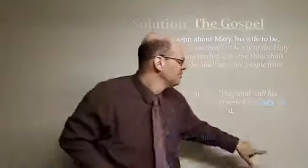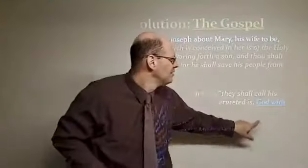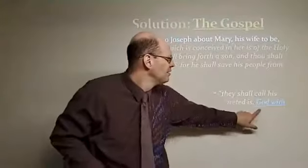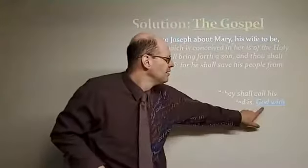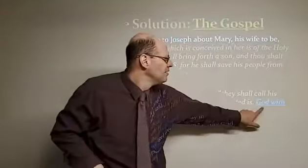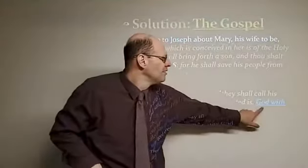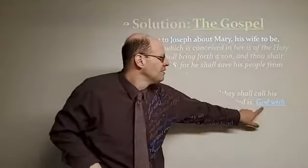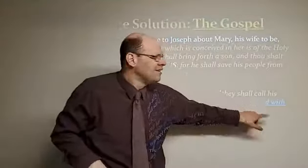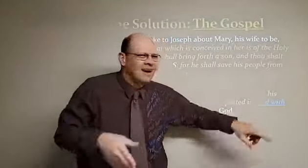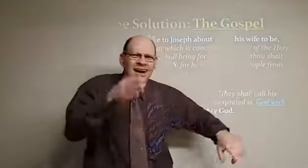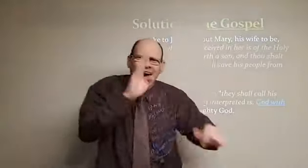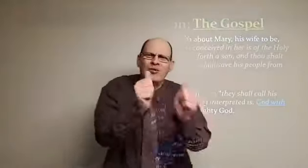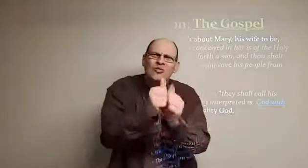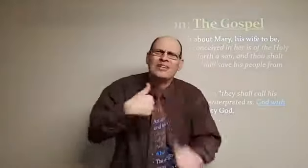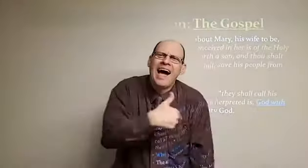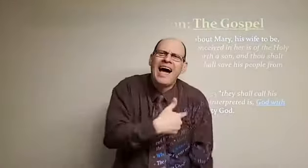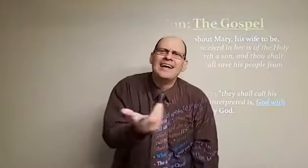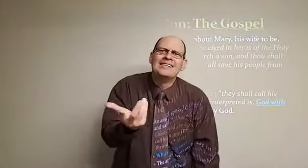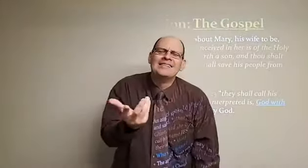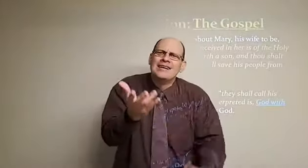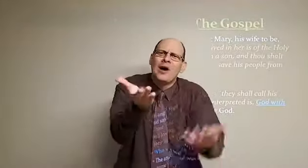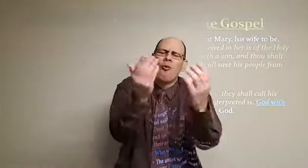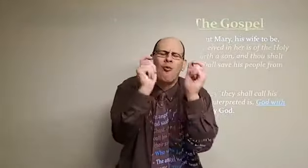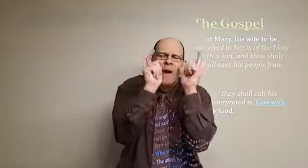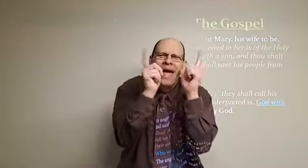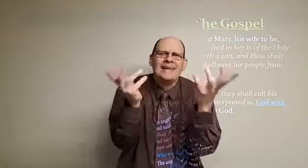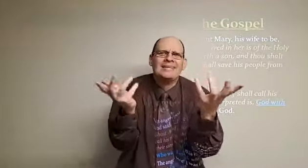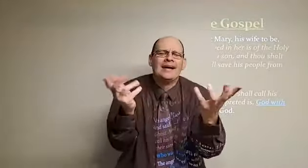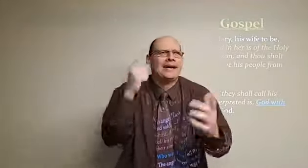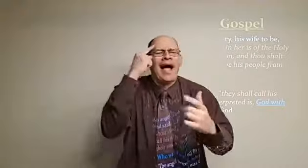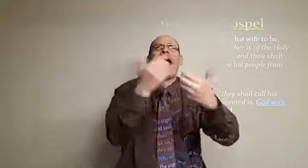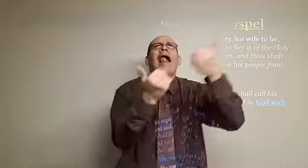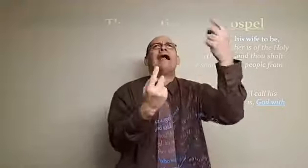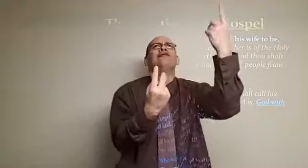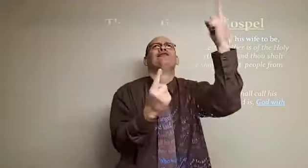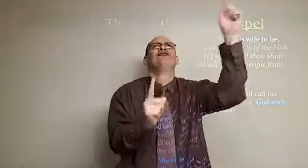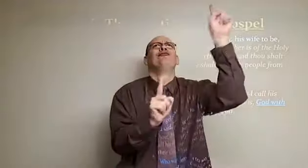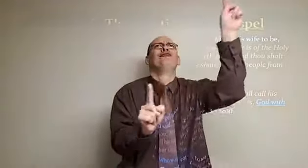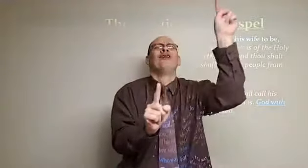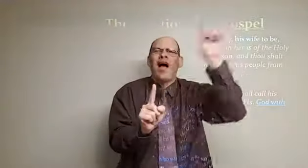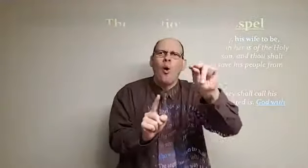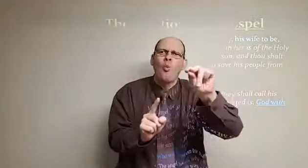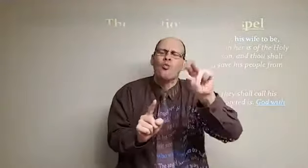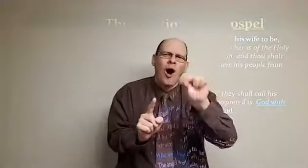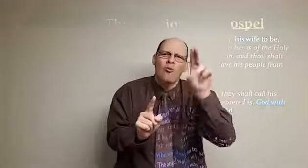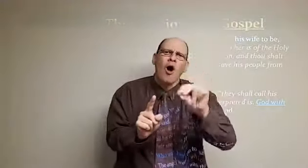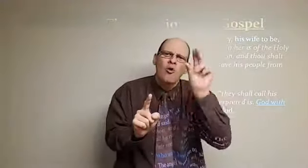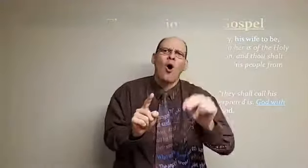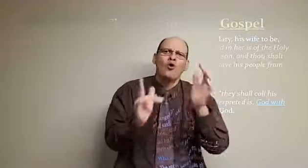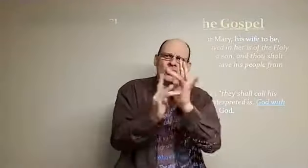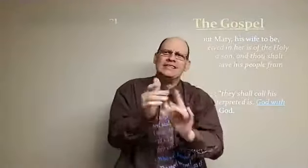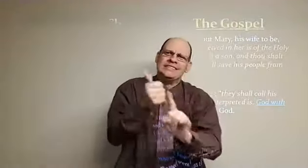in his ministry God is with us God with us there's not two separate persons no